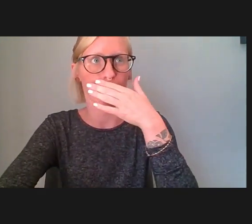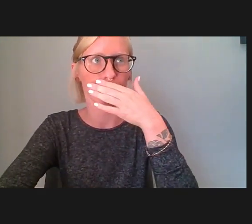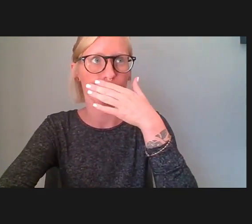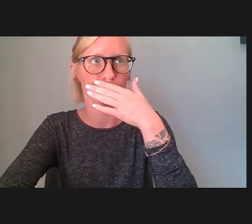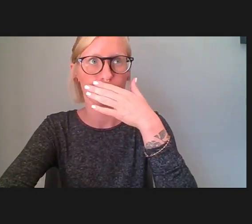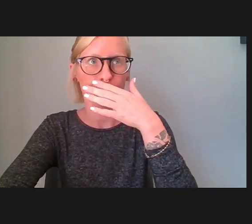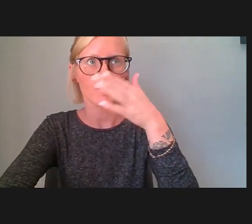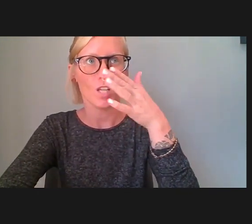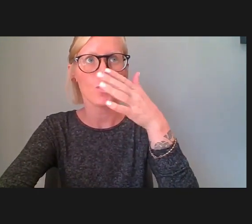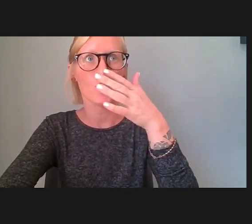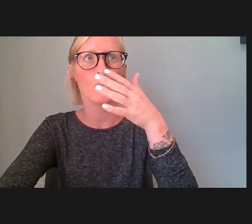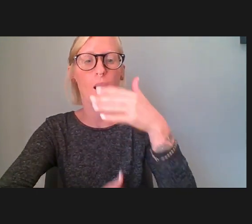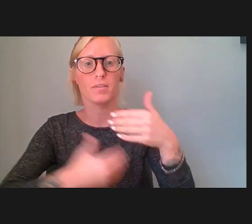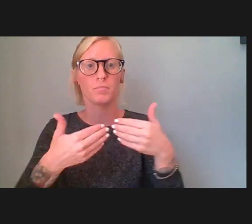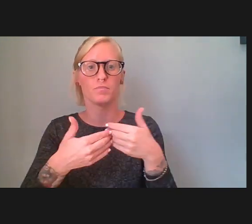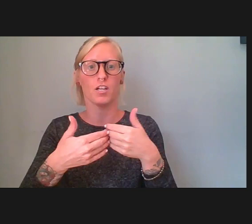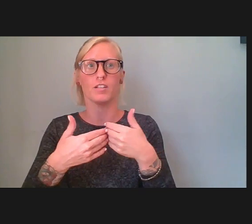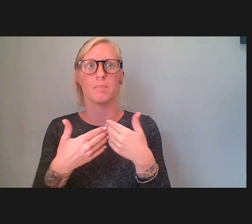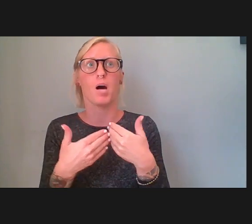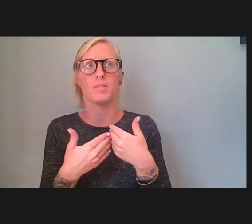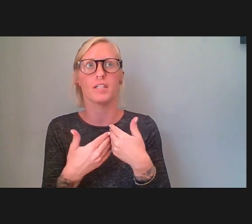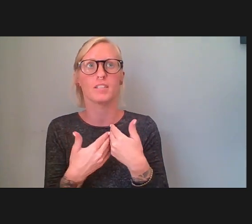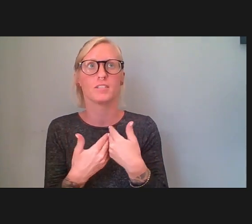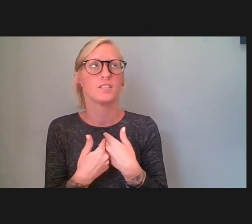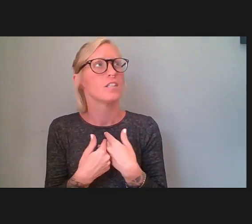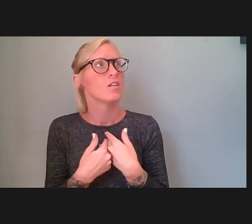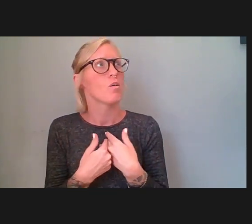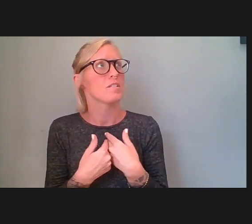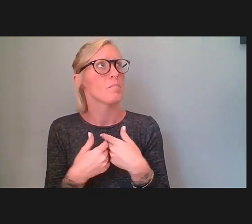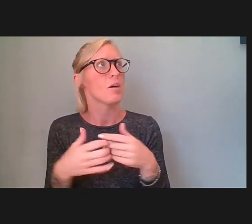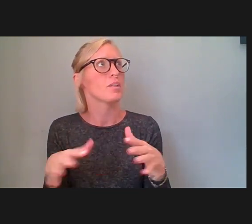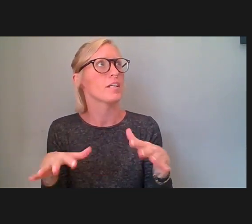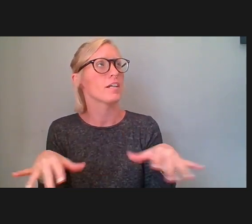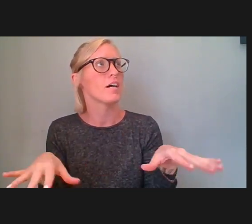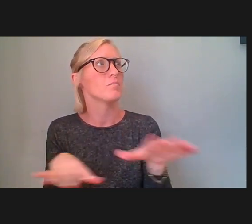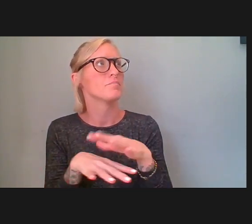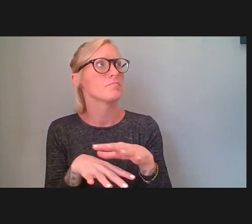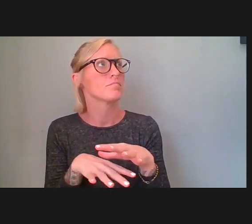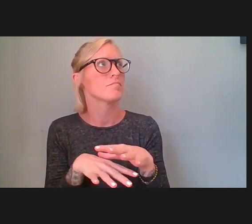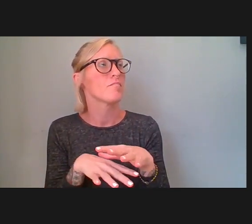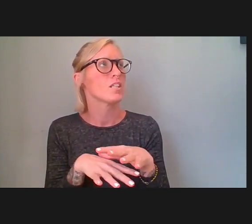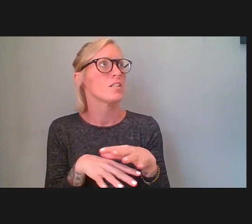So like general prop or like public, what was it? Public